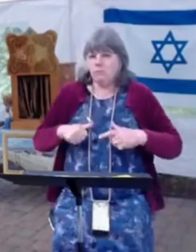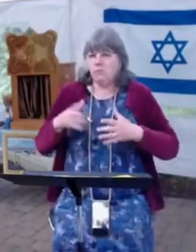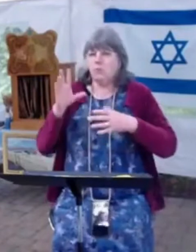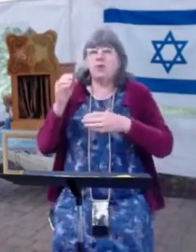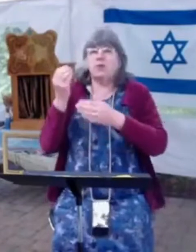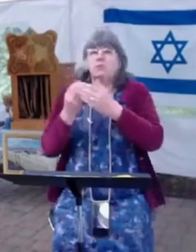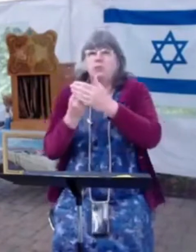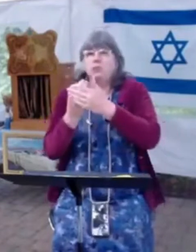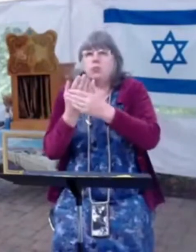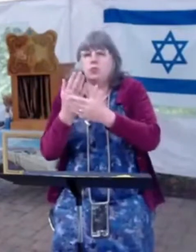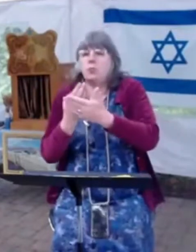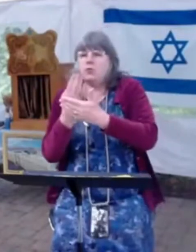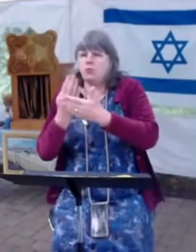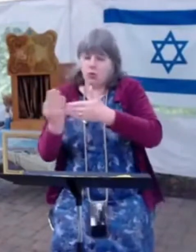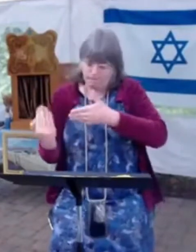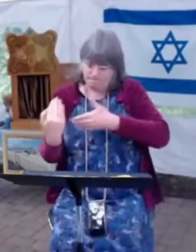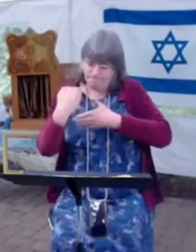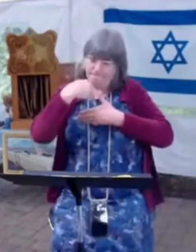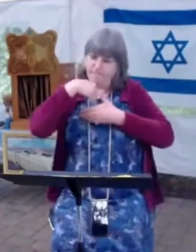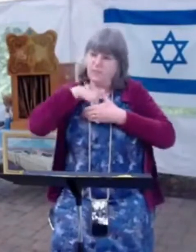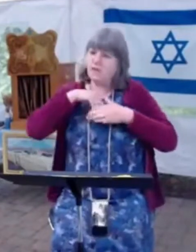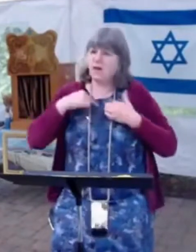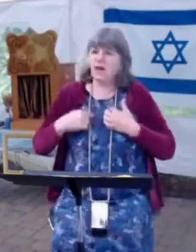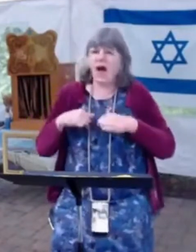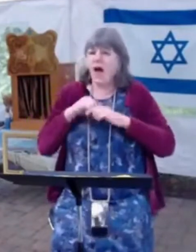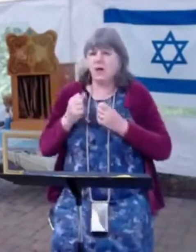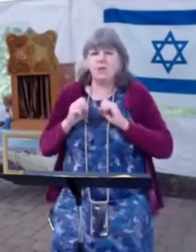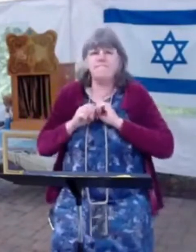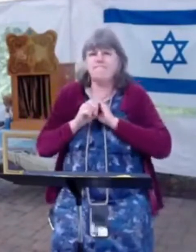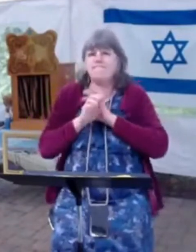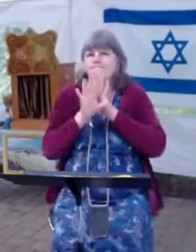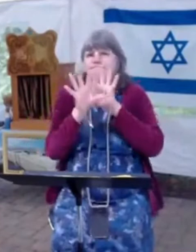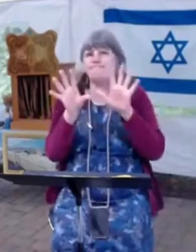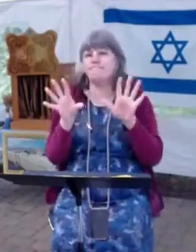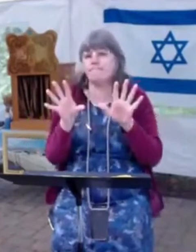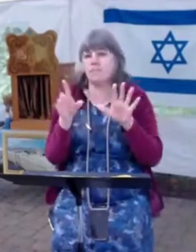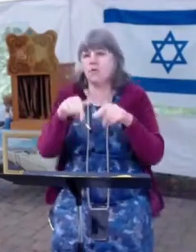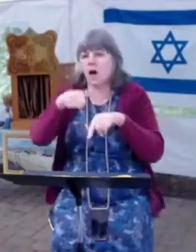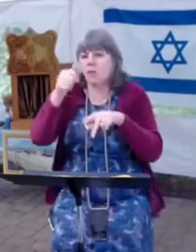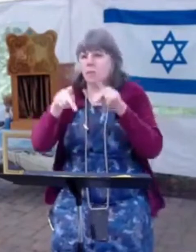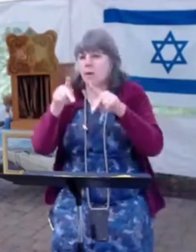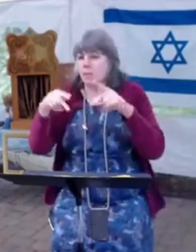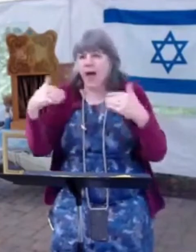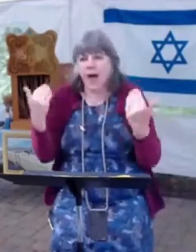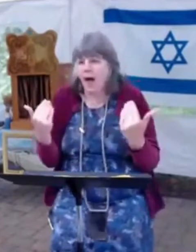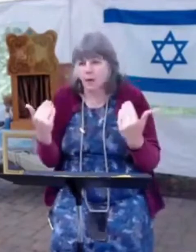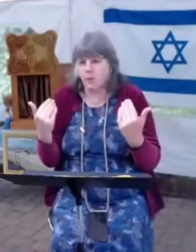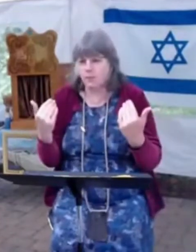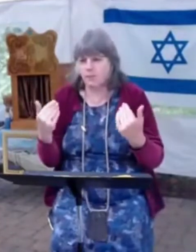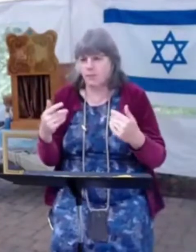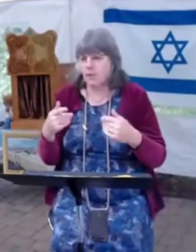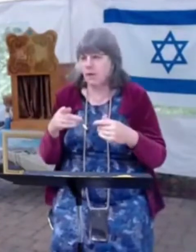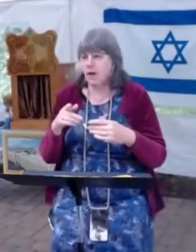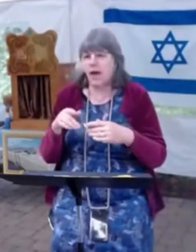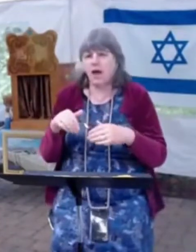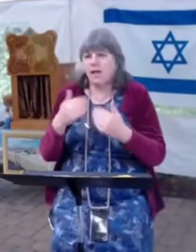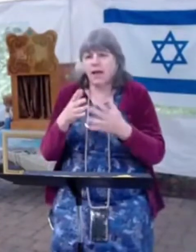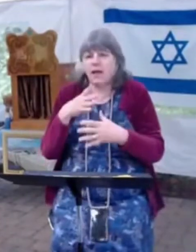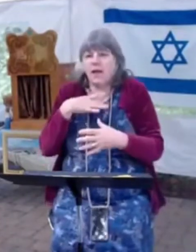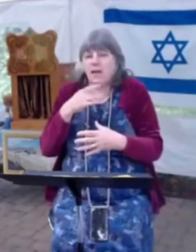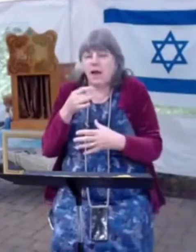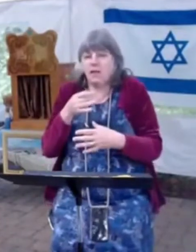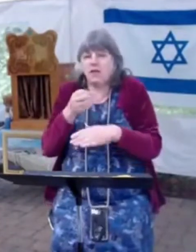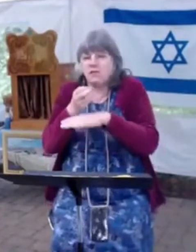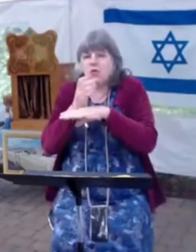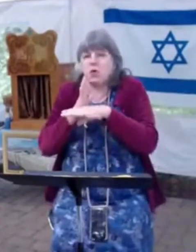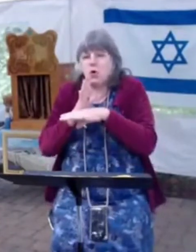days of Enosh, like in the days of Noah, Abraham, Moses, Yeshua. How do I, and the days of the early believers,